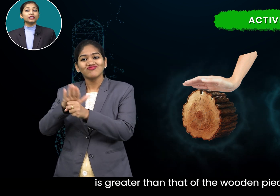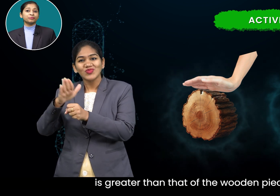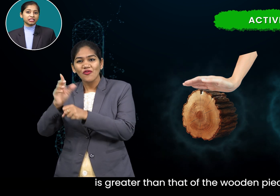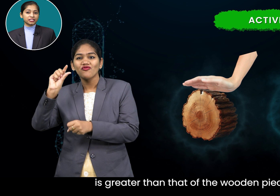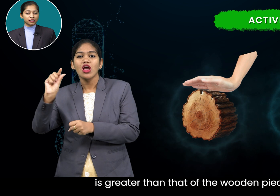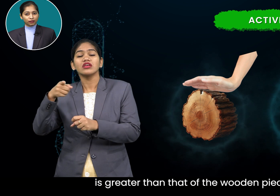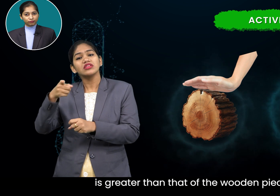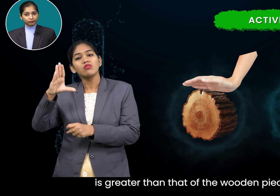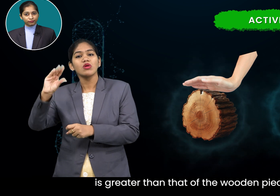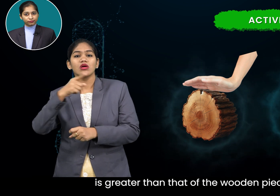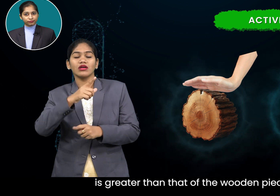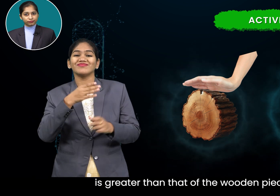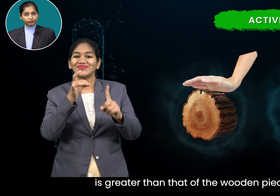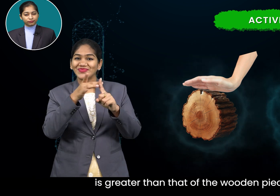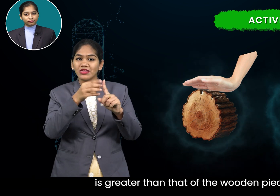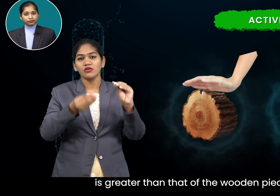the wooden piece.